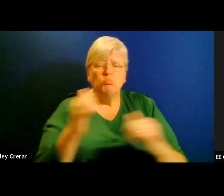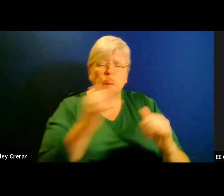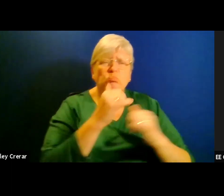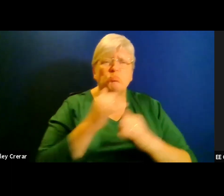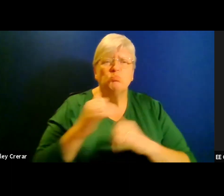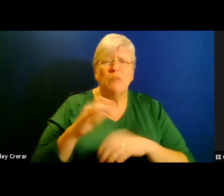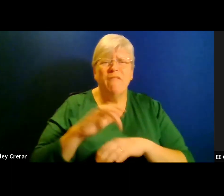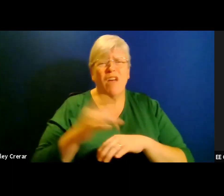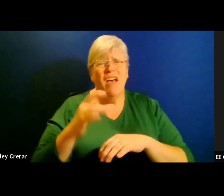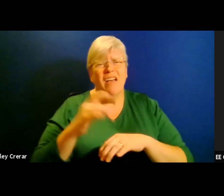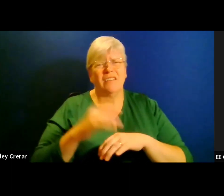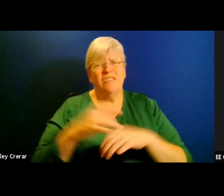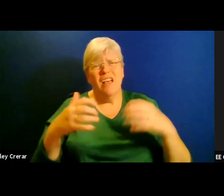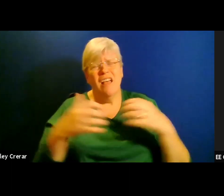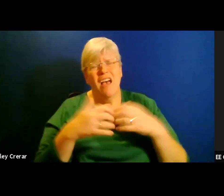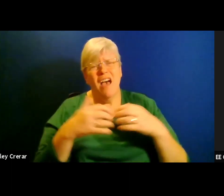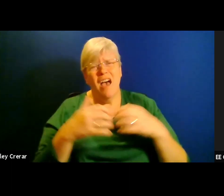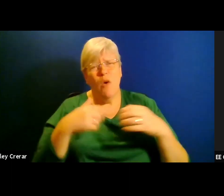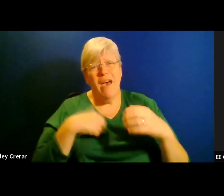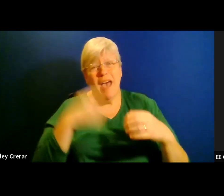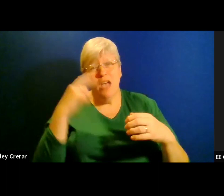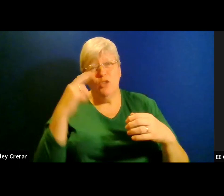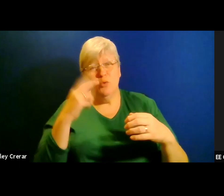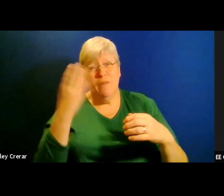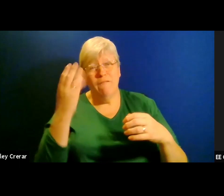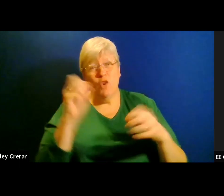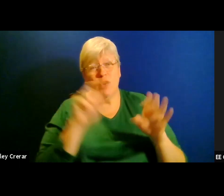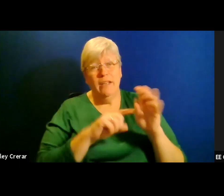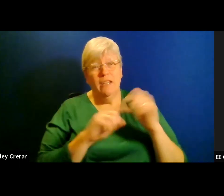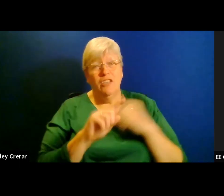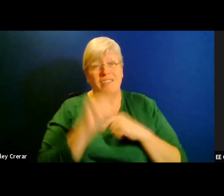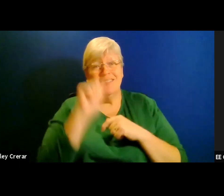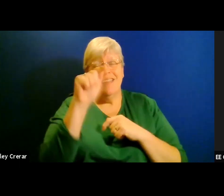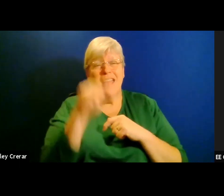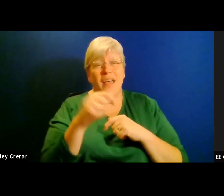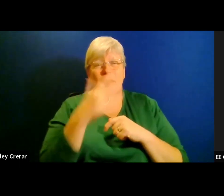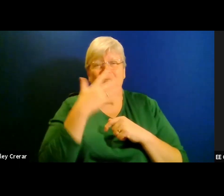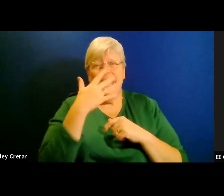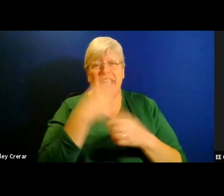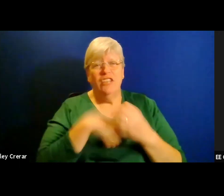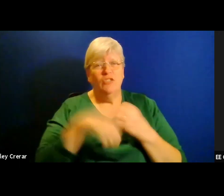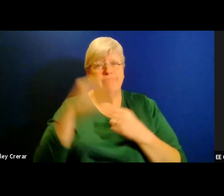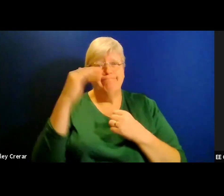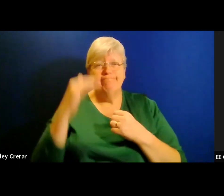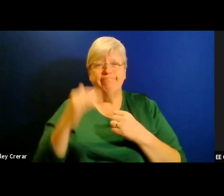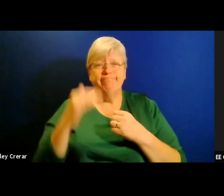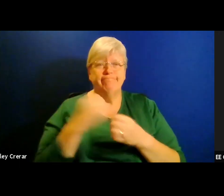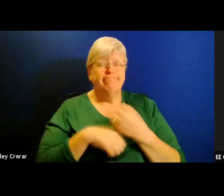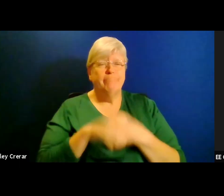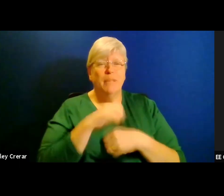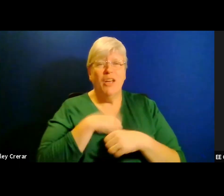how I might look in 40 years' time. Age has shrunken her, a little grey